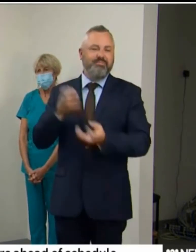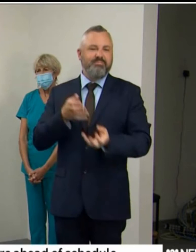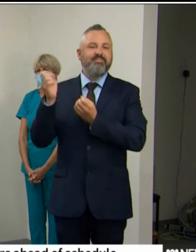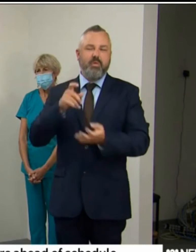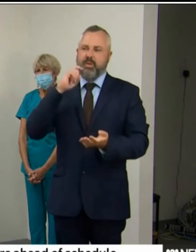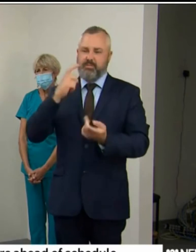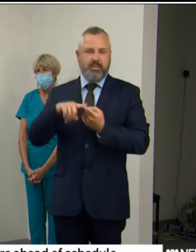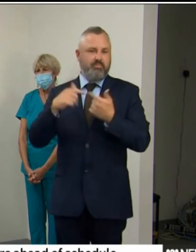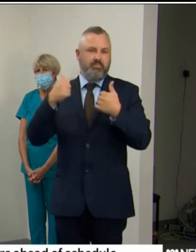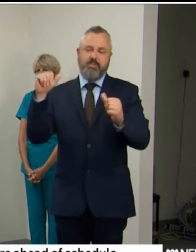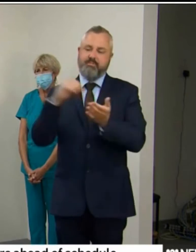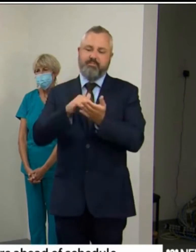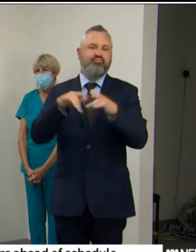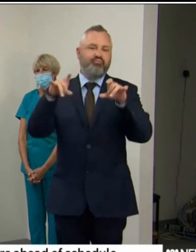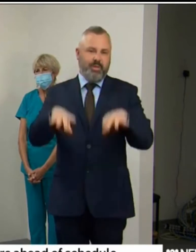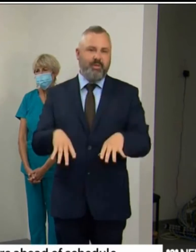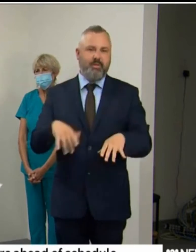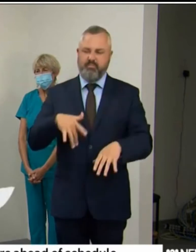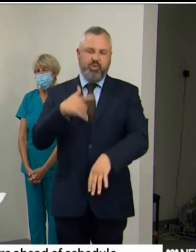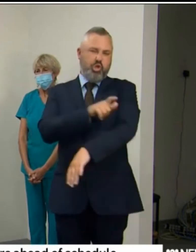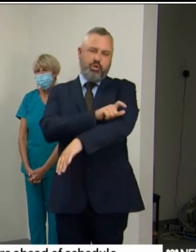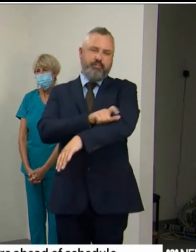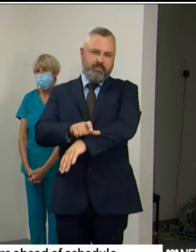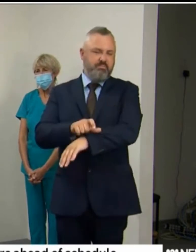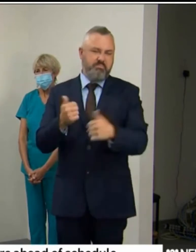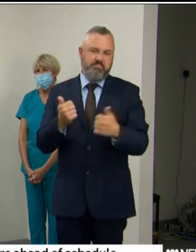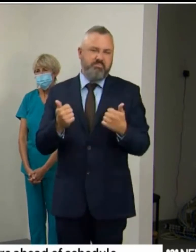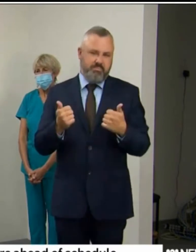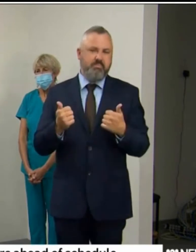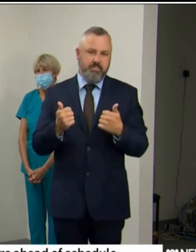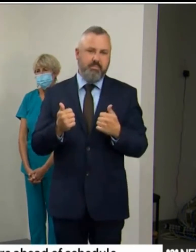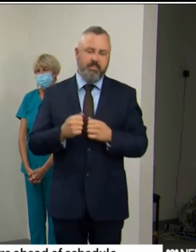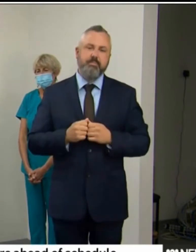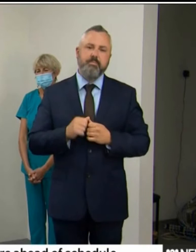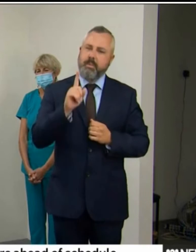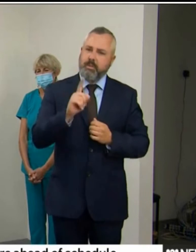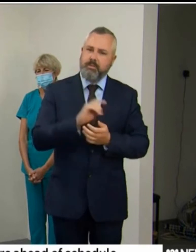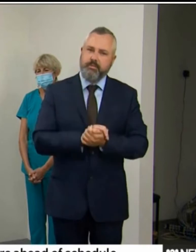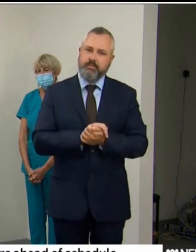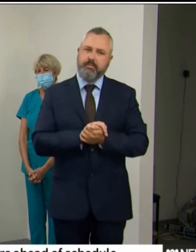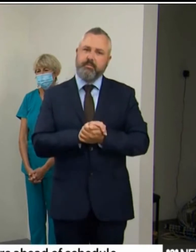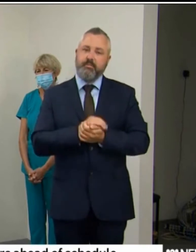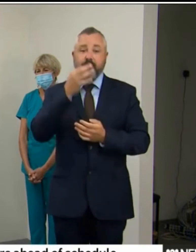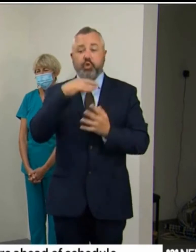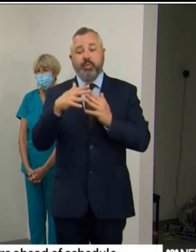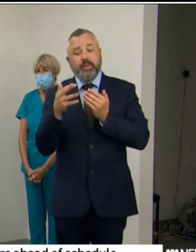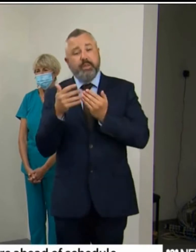Very, very, very confident. But then, within just a few short weeks, commencing in the week of the